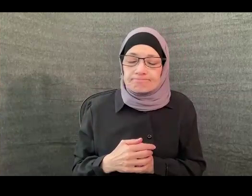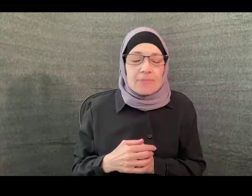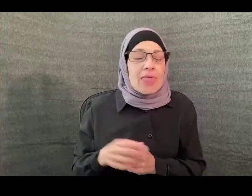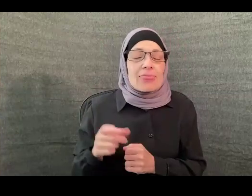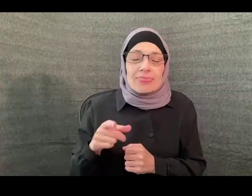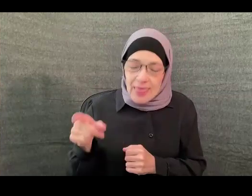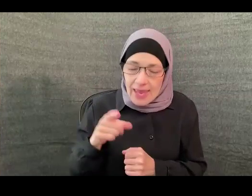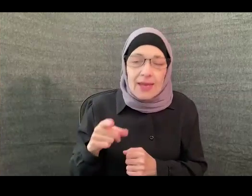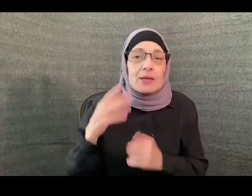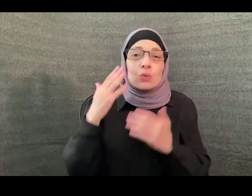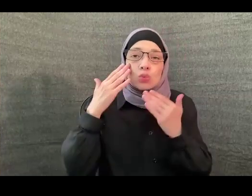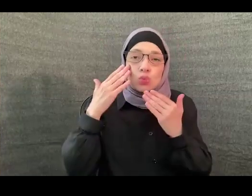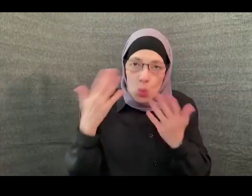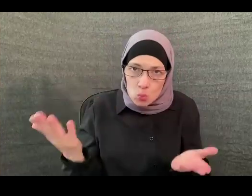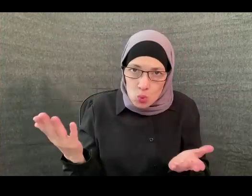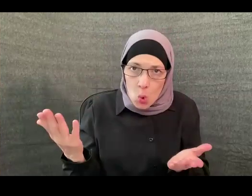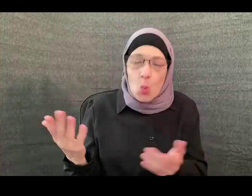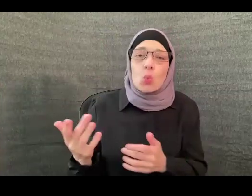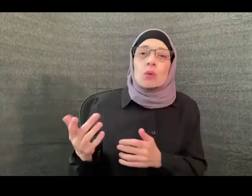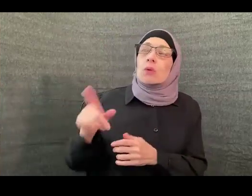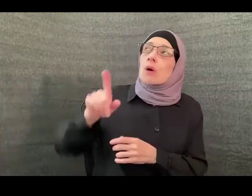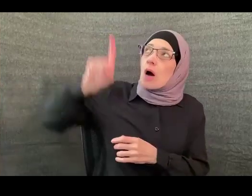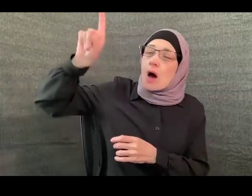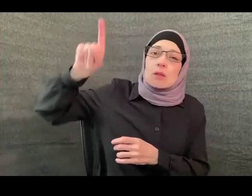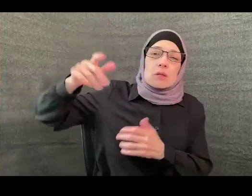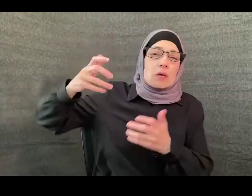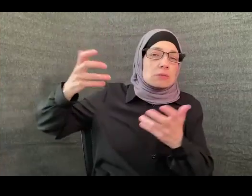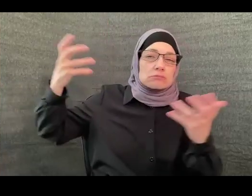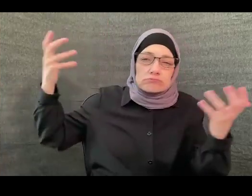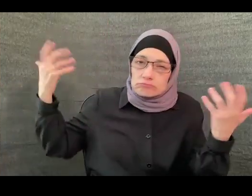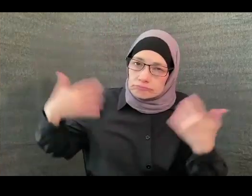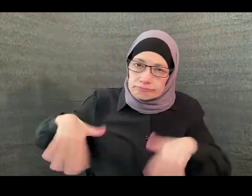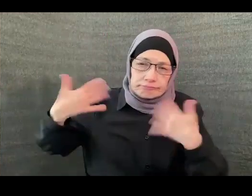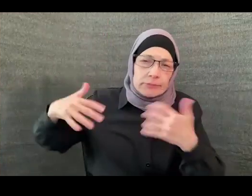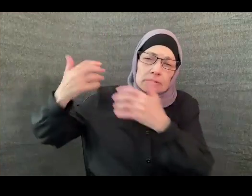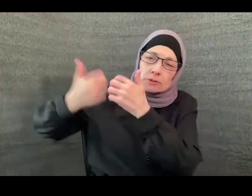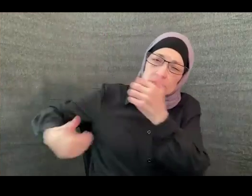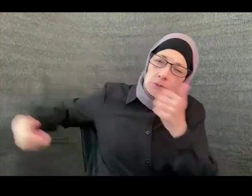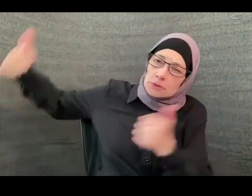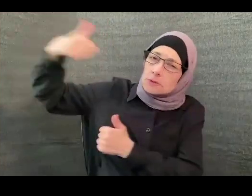They don't know the majesty of Allah and the power of Allah.